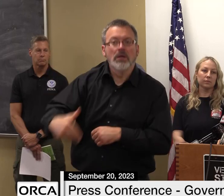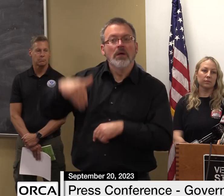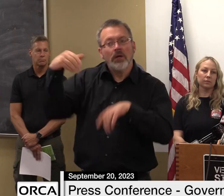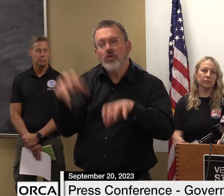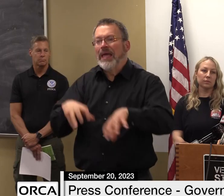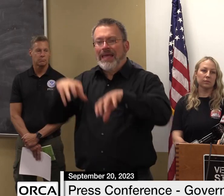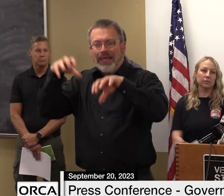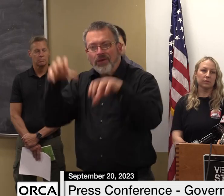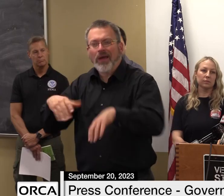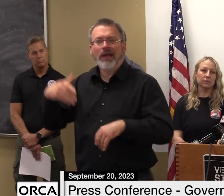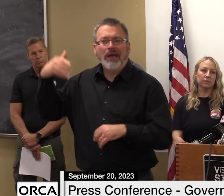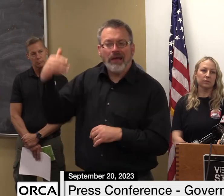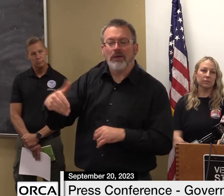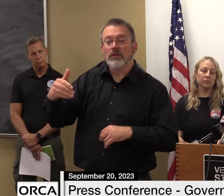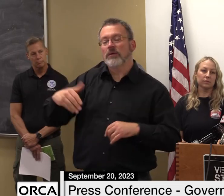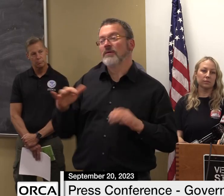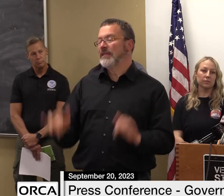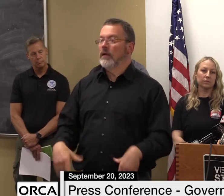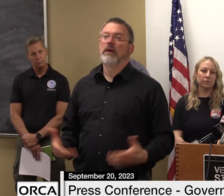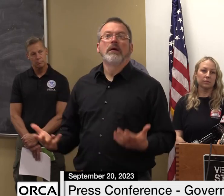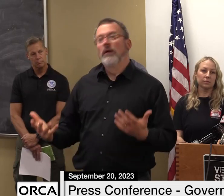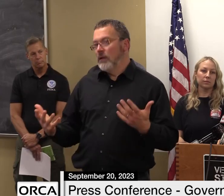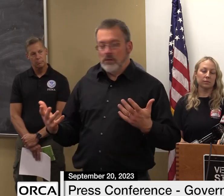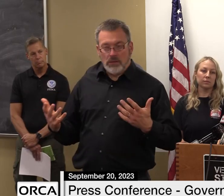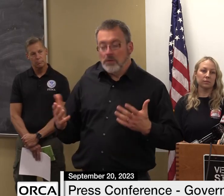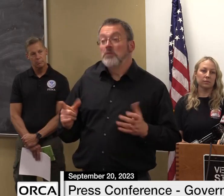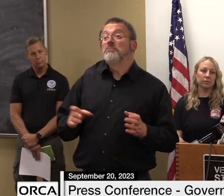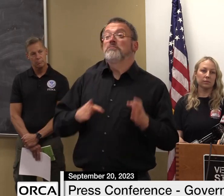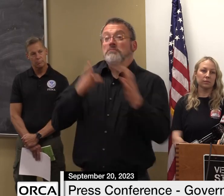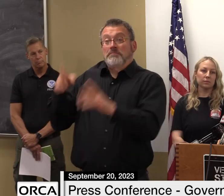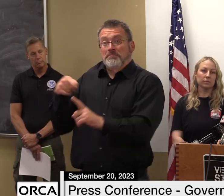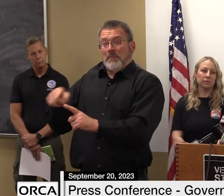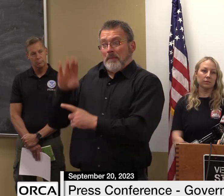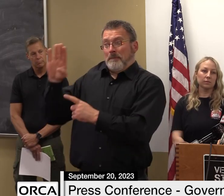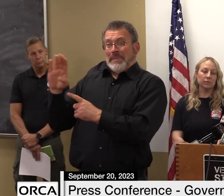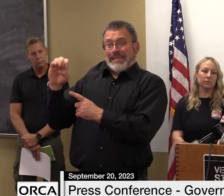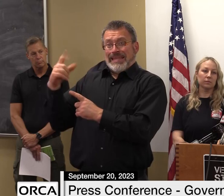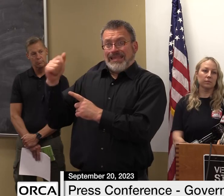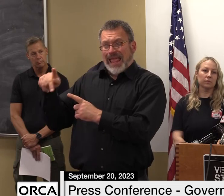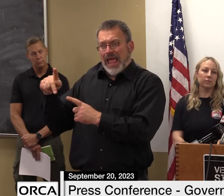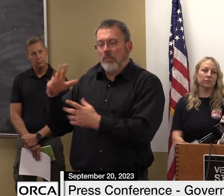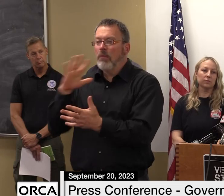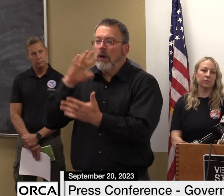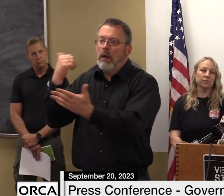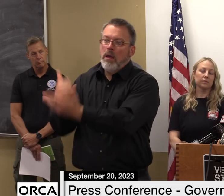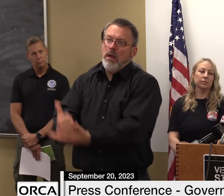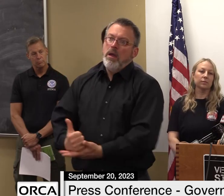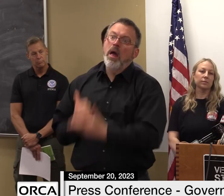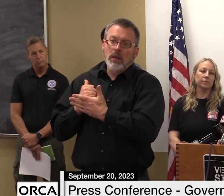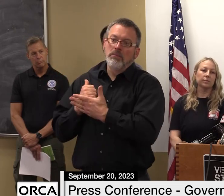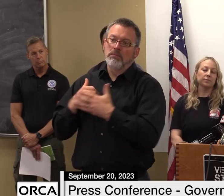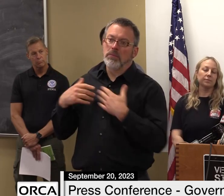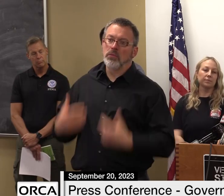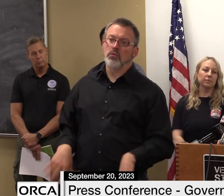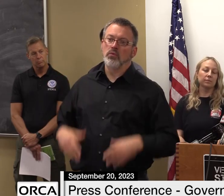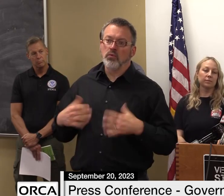businesses, the only aid they would receive. The initial allotment started our path to recovery. Lifting the cap is going to help Onion River